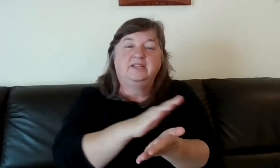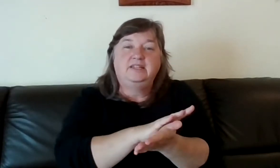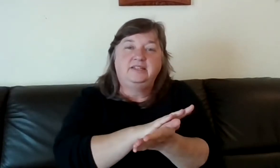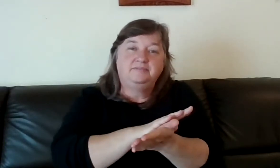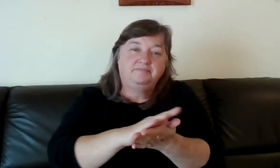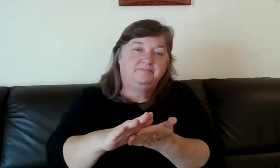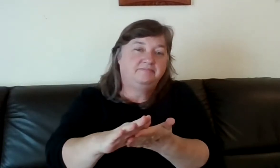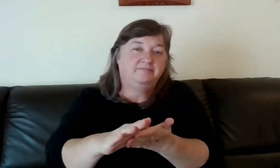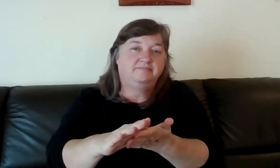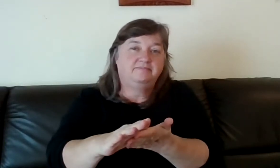clean,